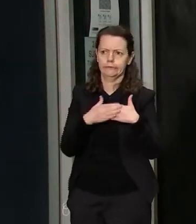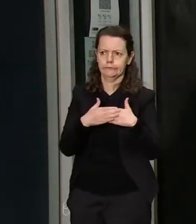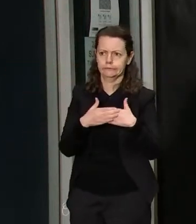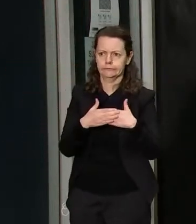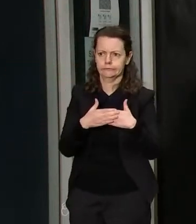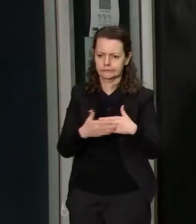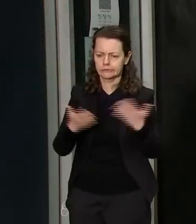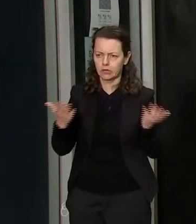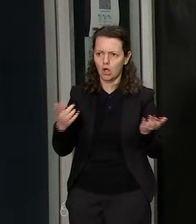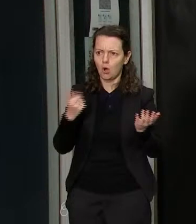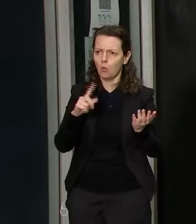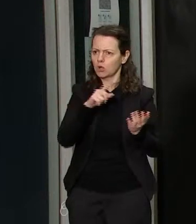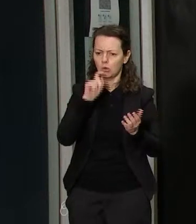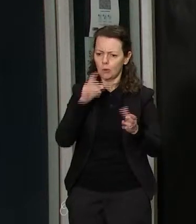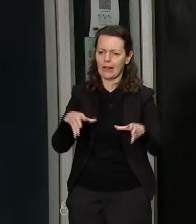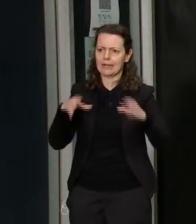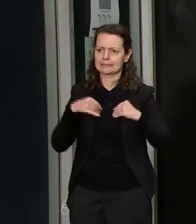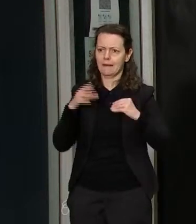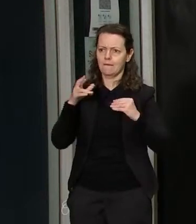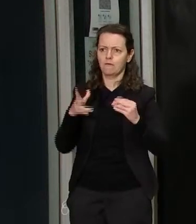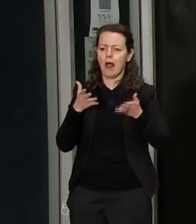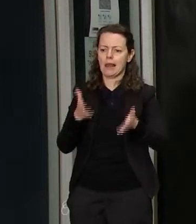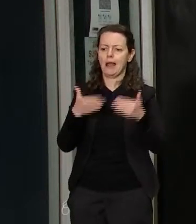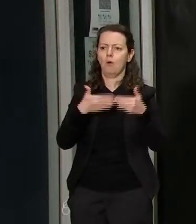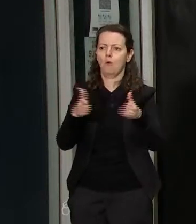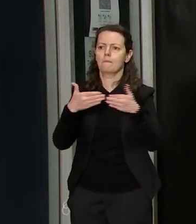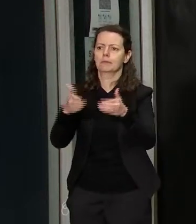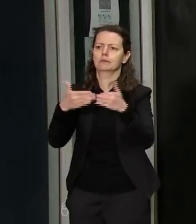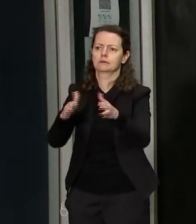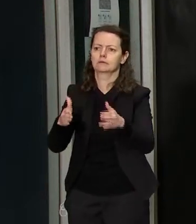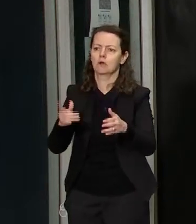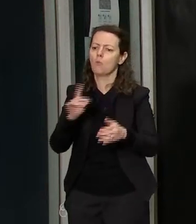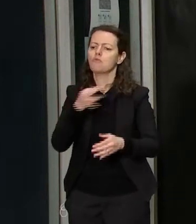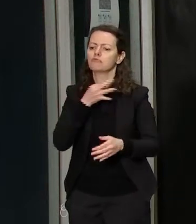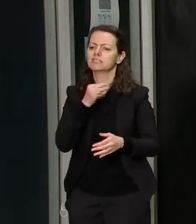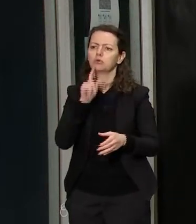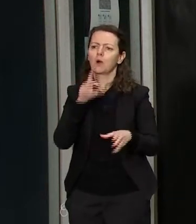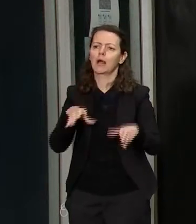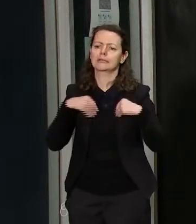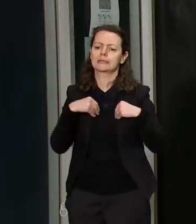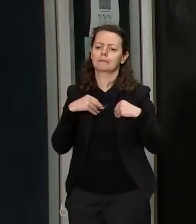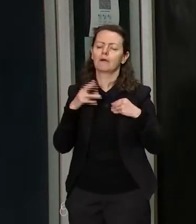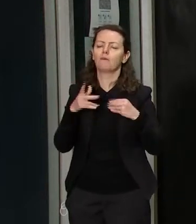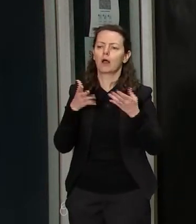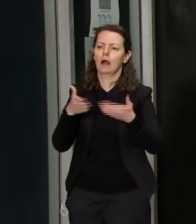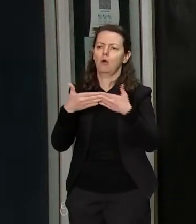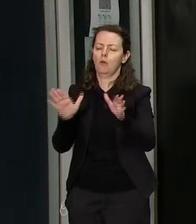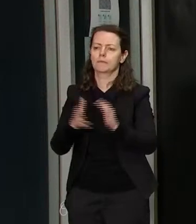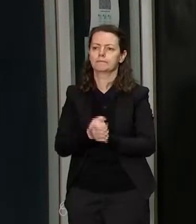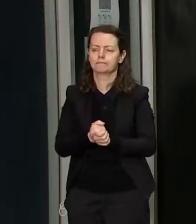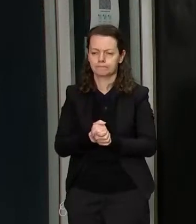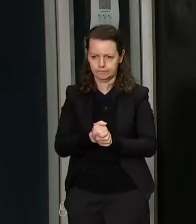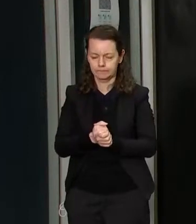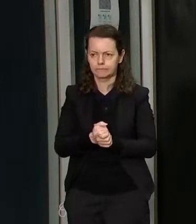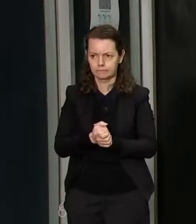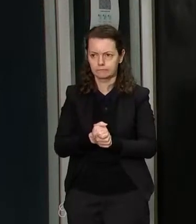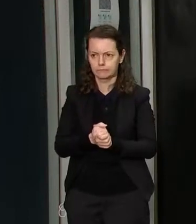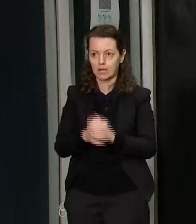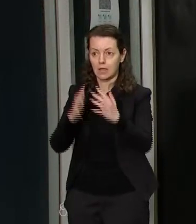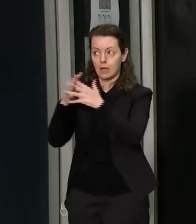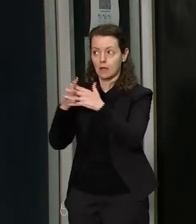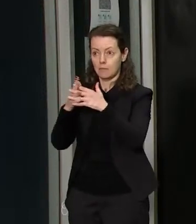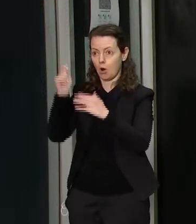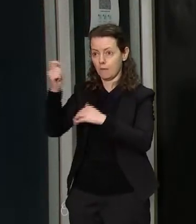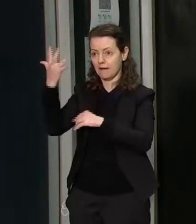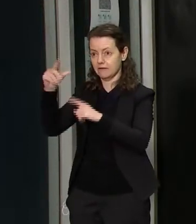open? Well, I just point to other jurisdictions where their populations are more than 50% fully